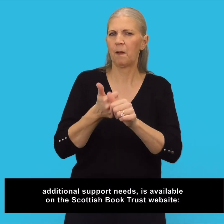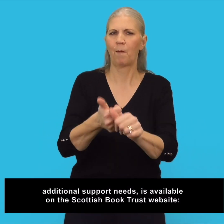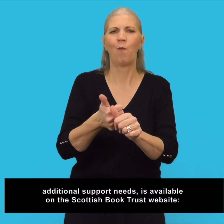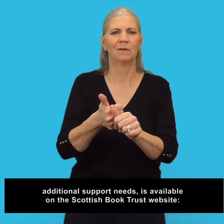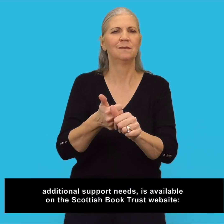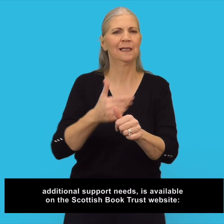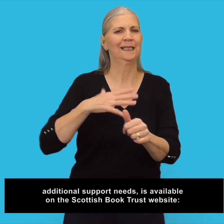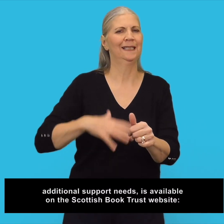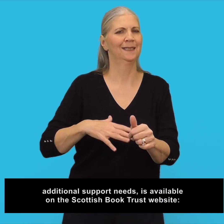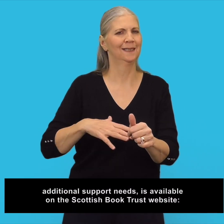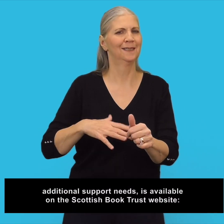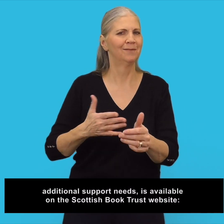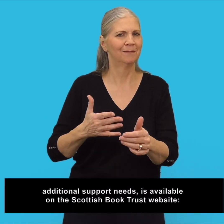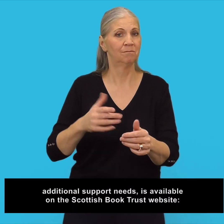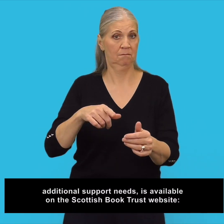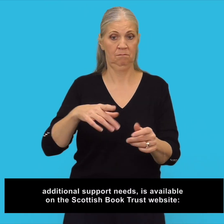Book Trust website.